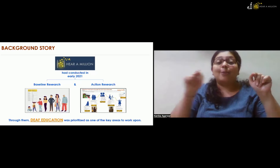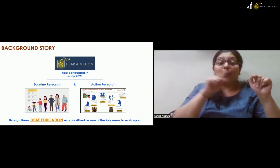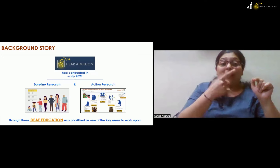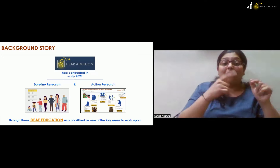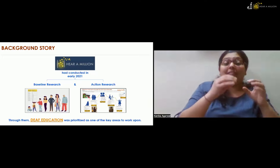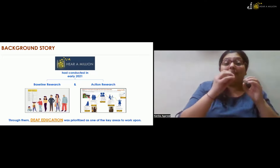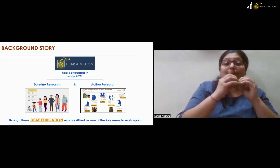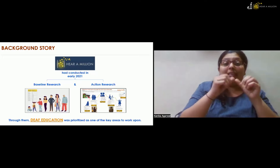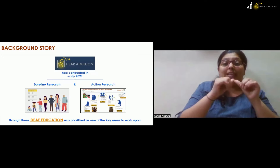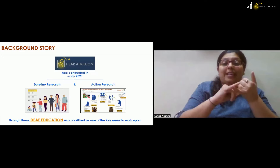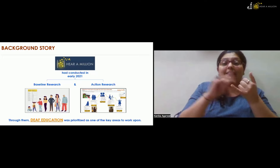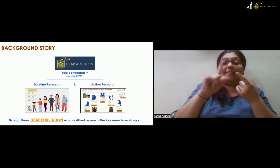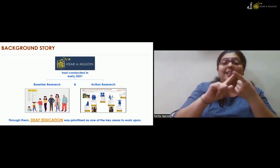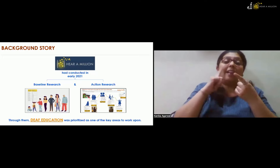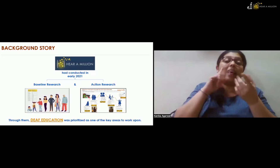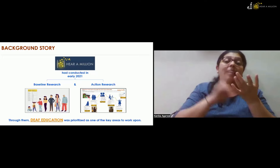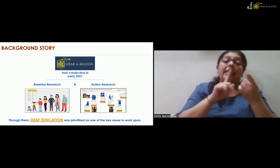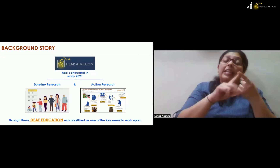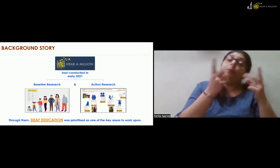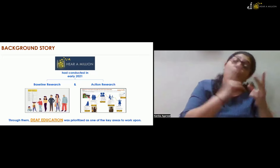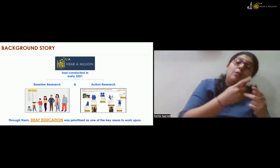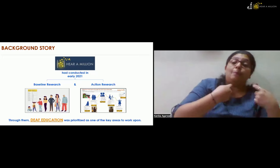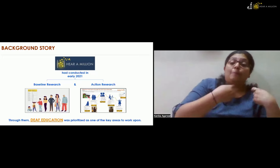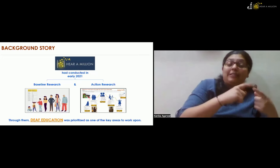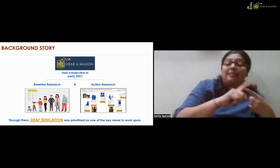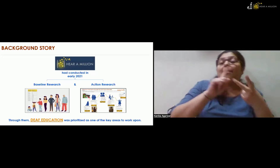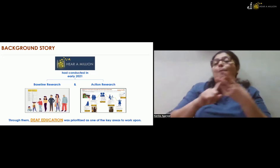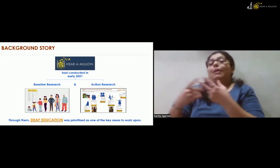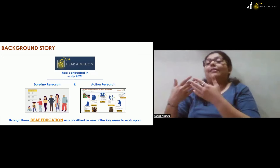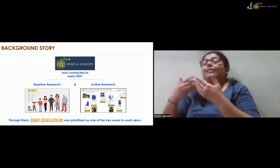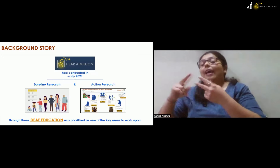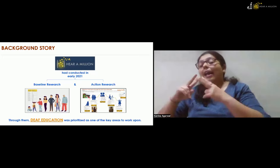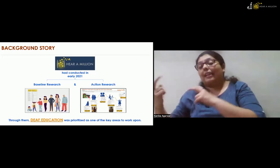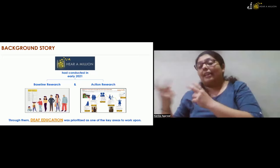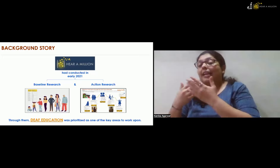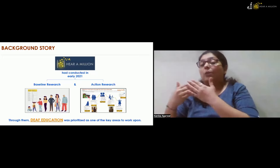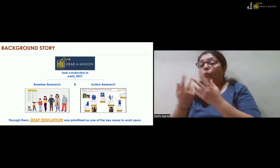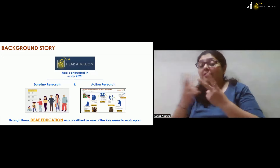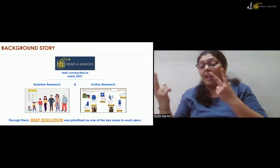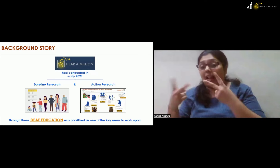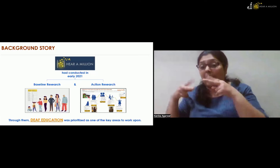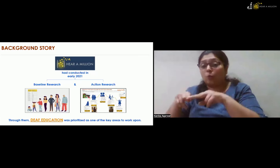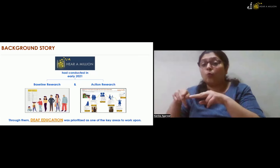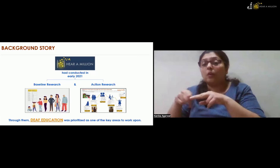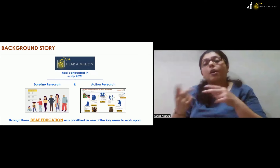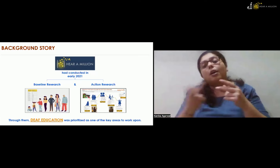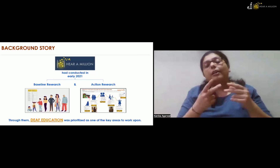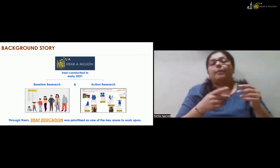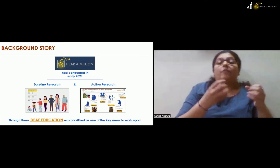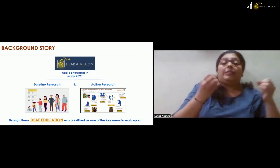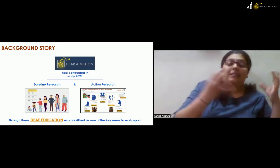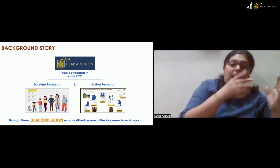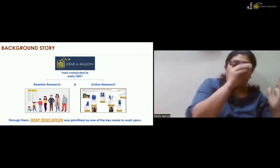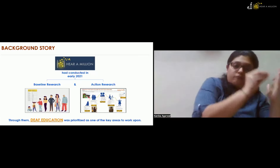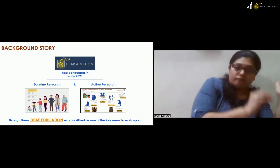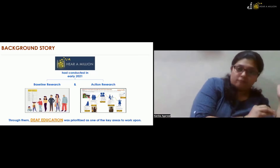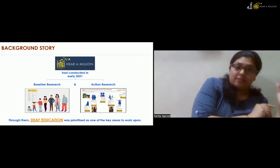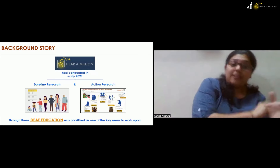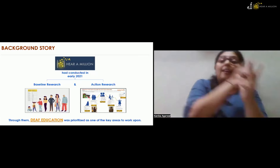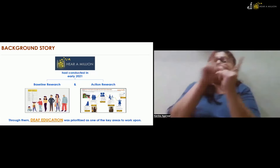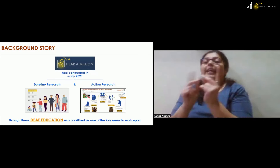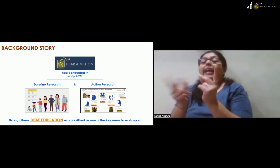research changes, how we are improving, and their baseline research and action research happening